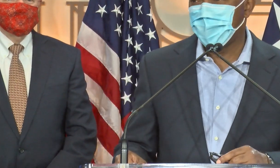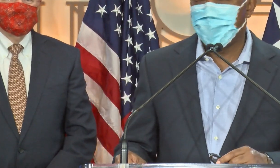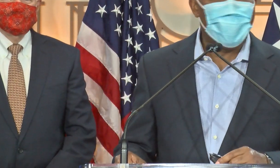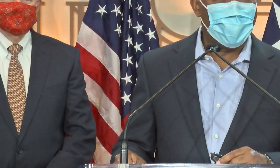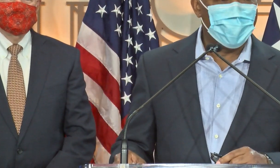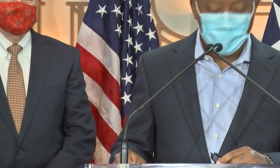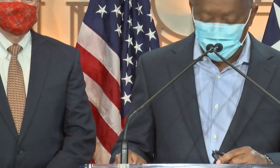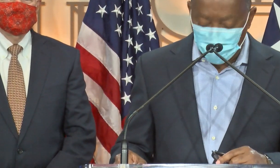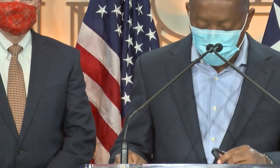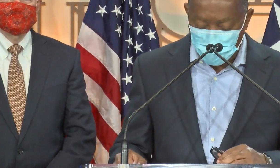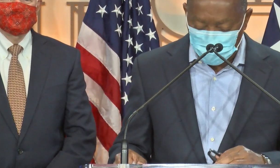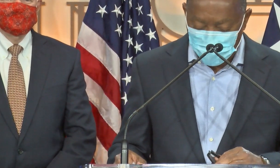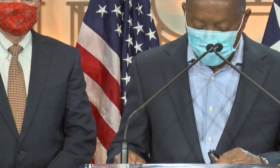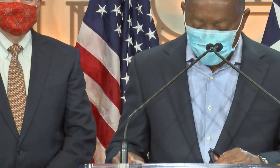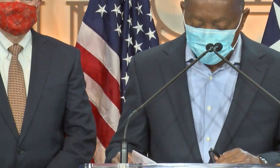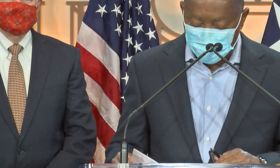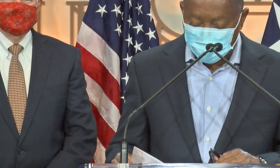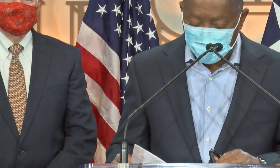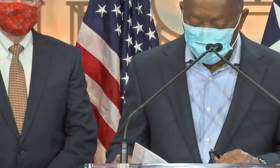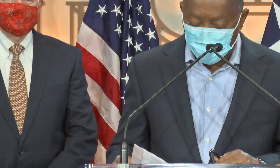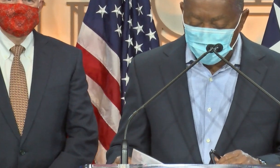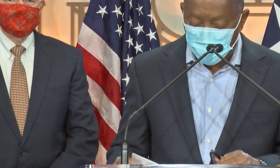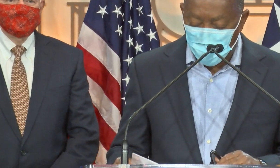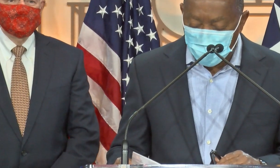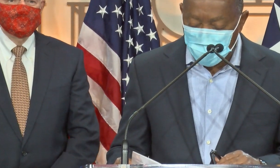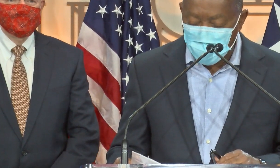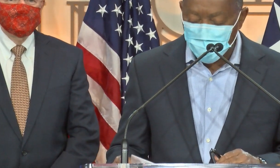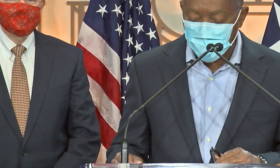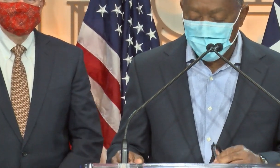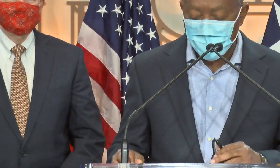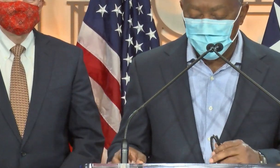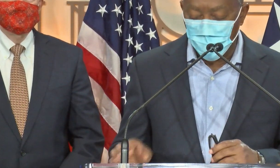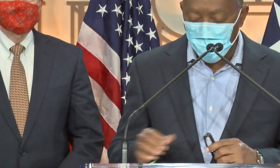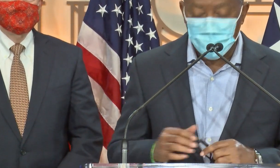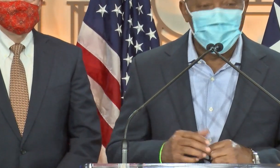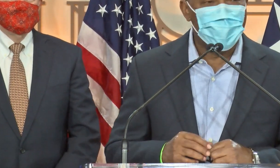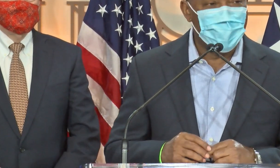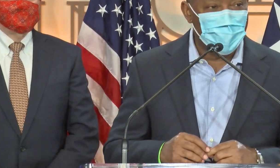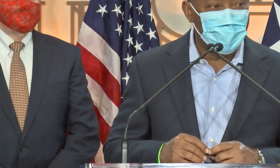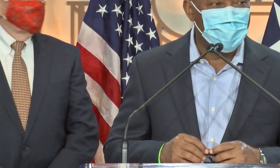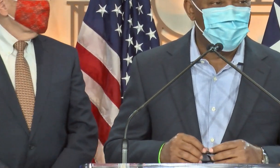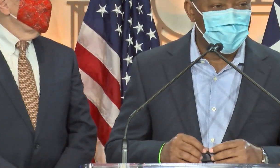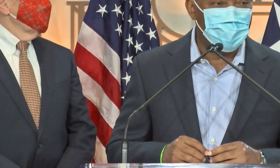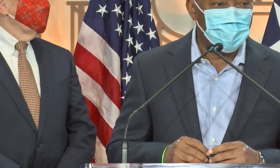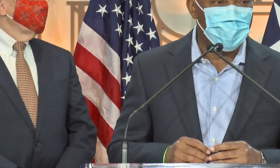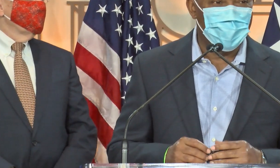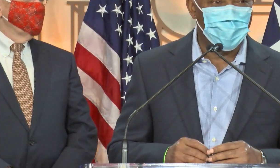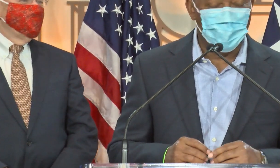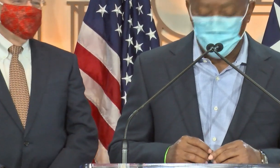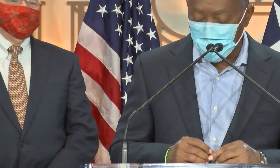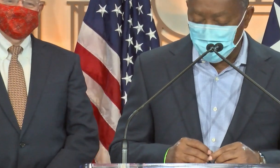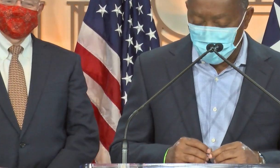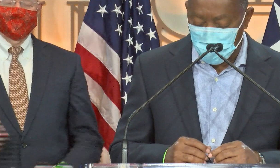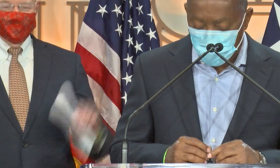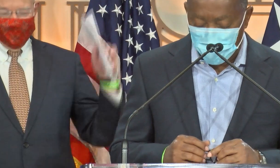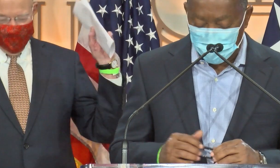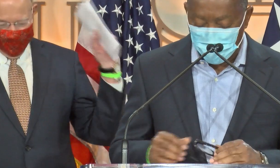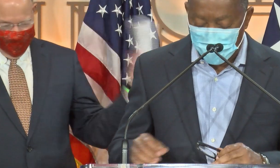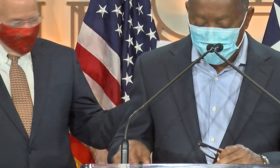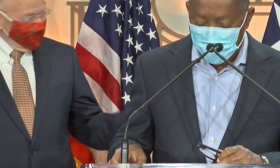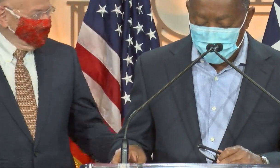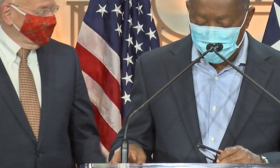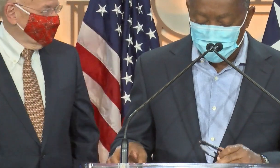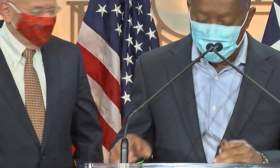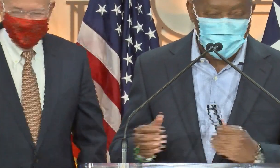annual holiday show. Celebrating 101 years of tradition,